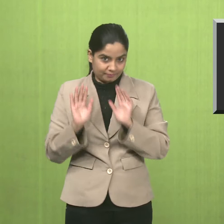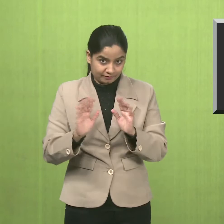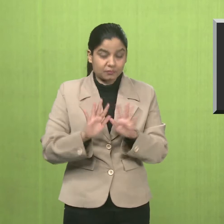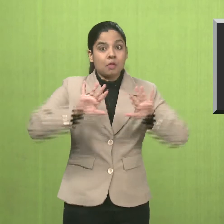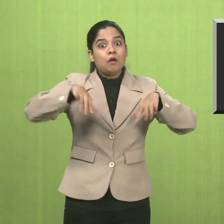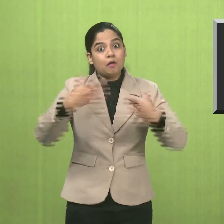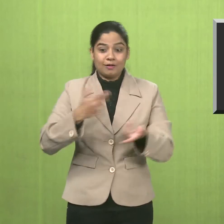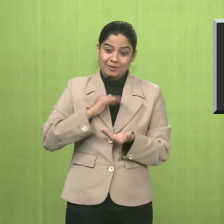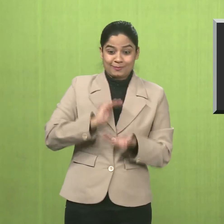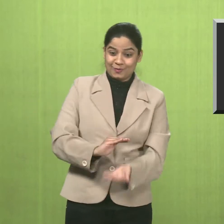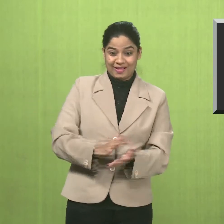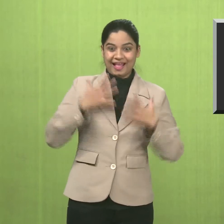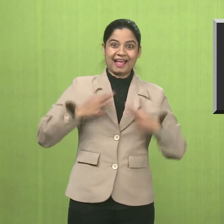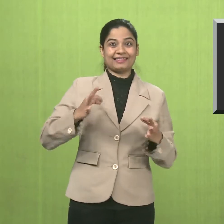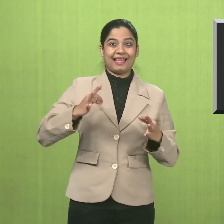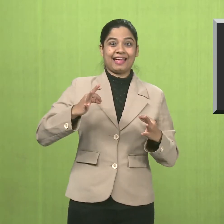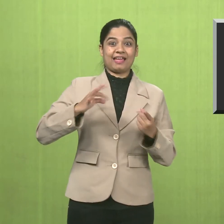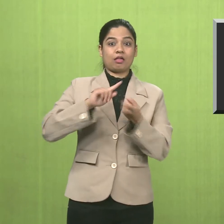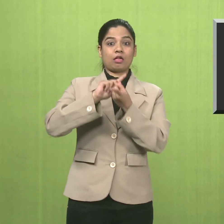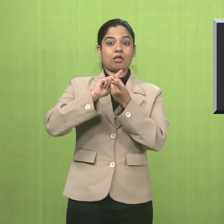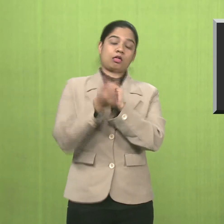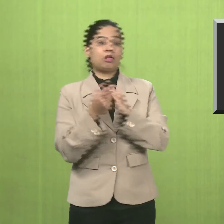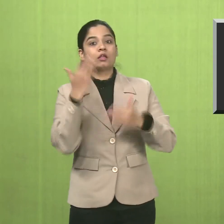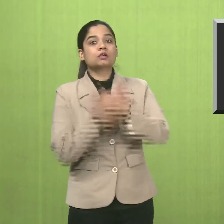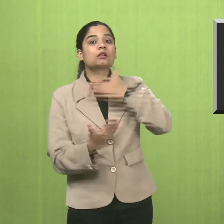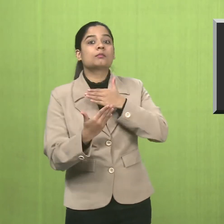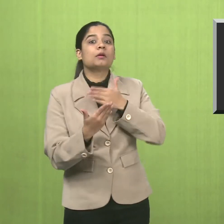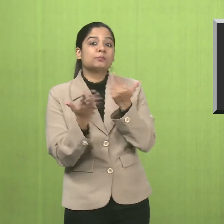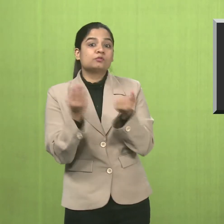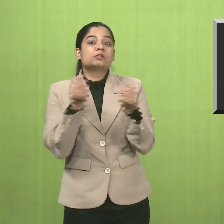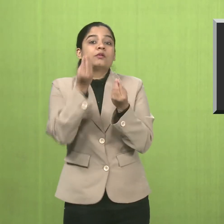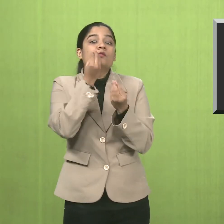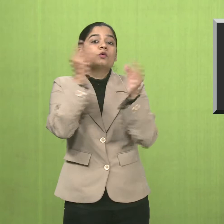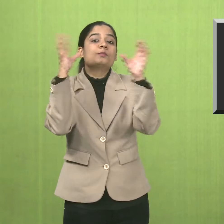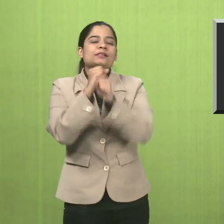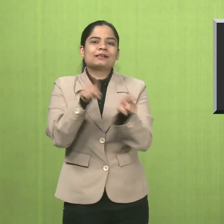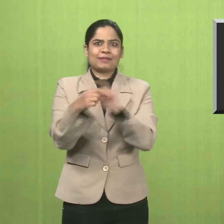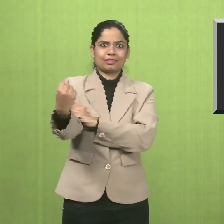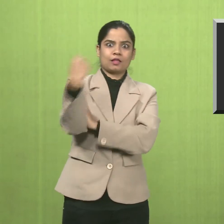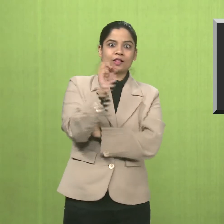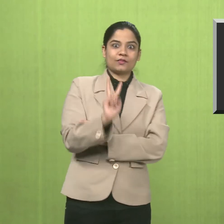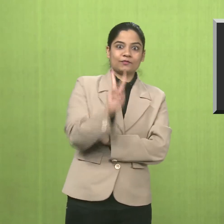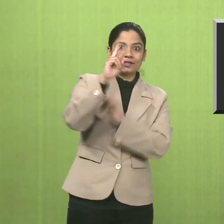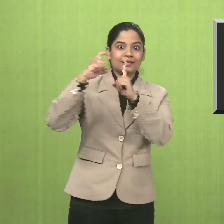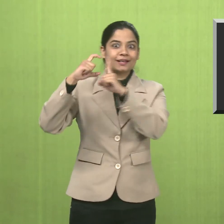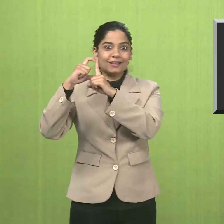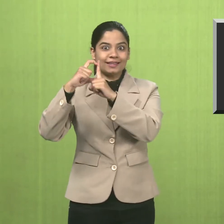born with orthopedic disability, or some people get due to deficiency, like for example vitamin D